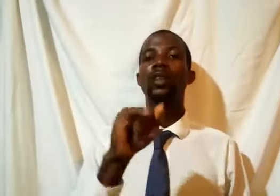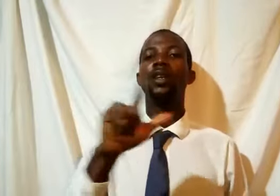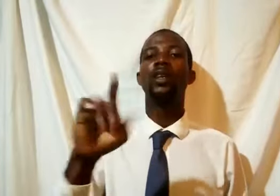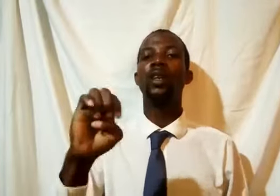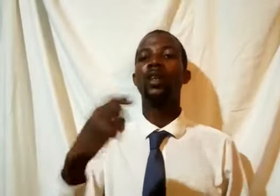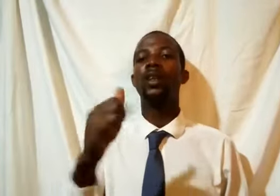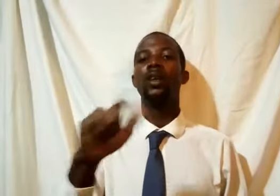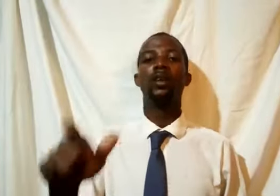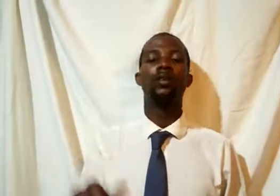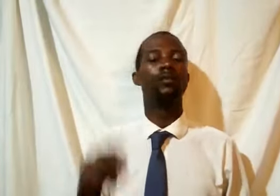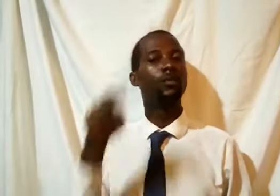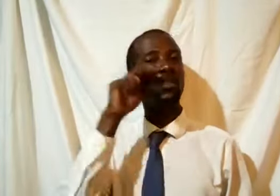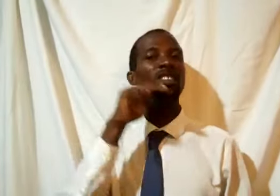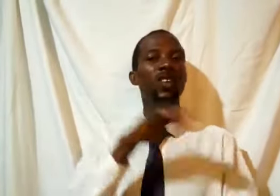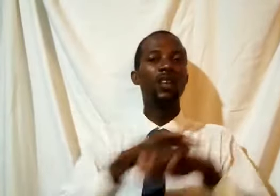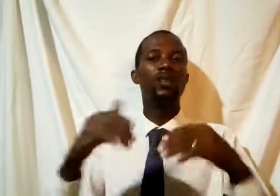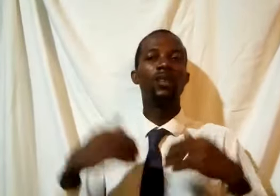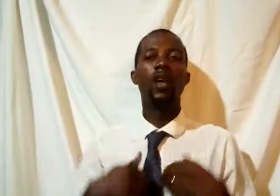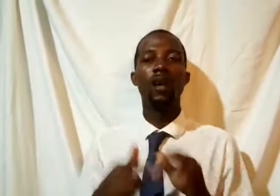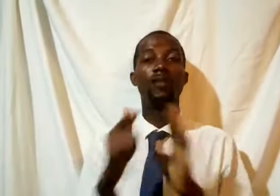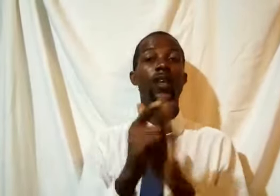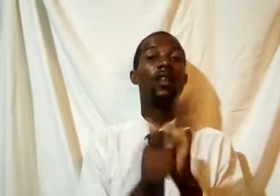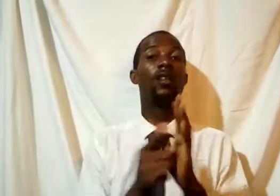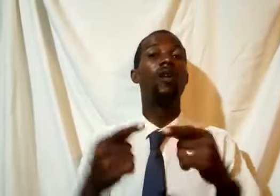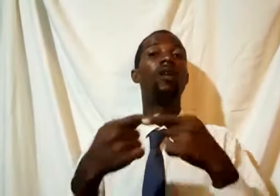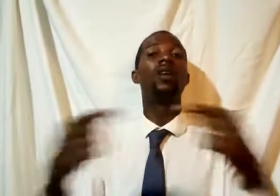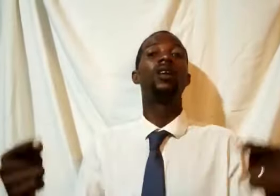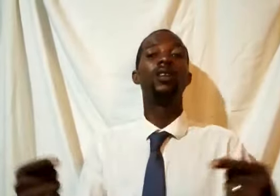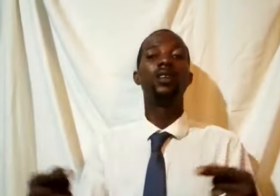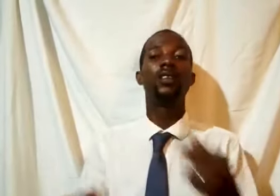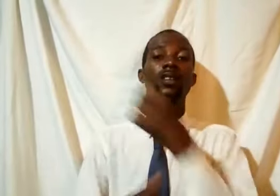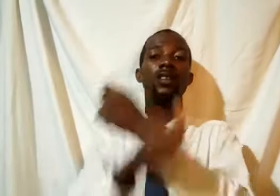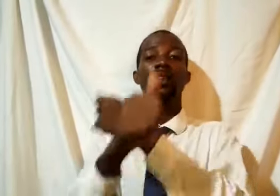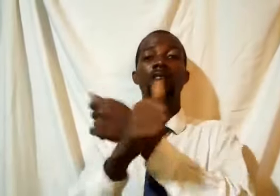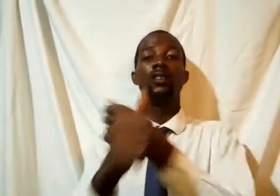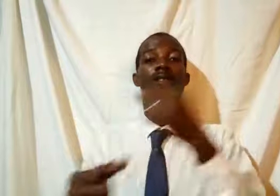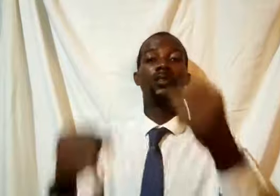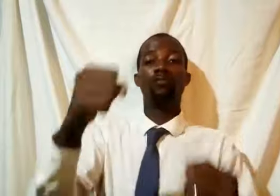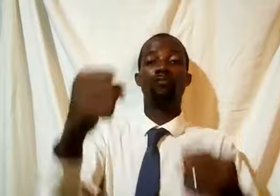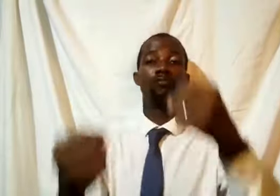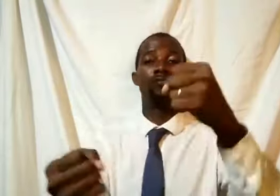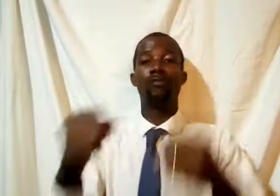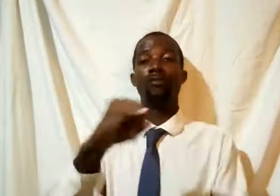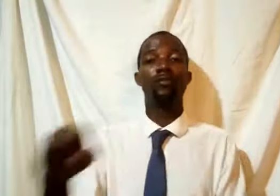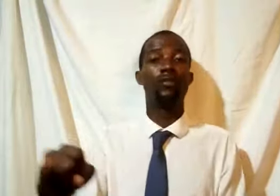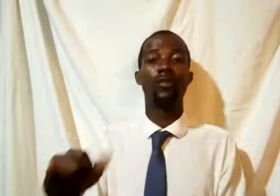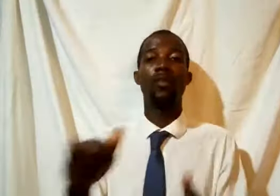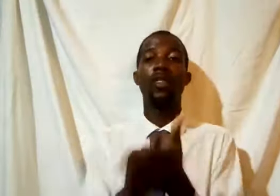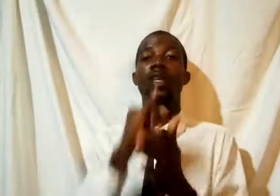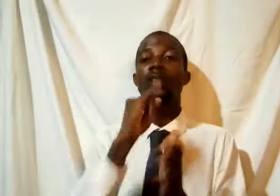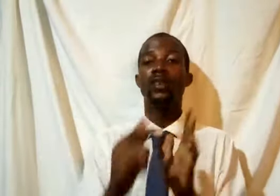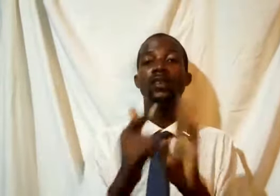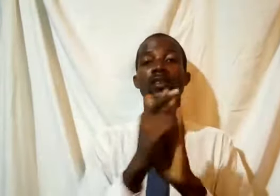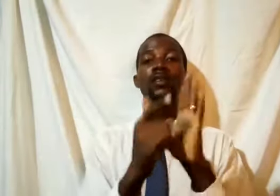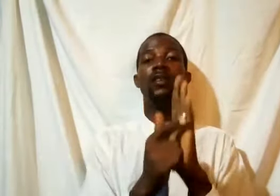Nigeria does not have a law against reckless driving, that is, a law prohibiting reckless